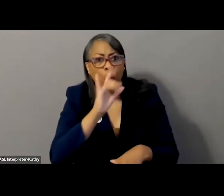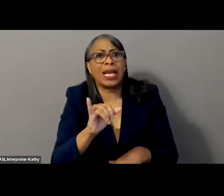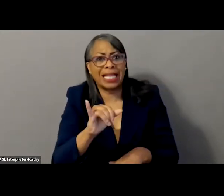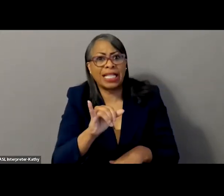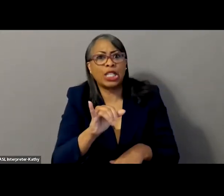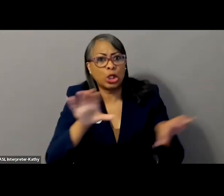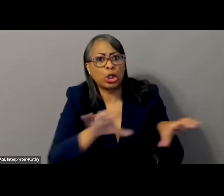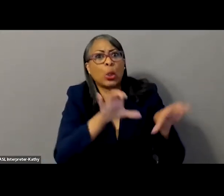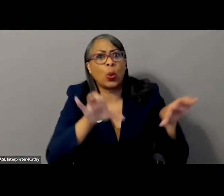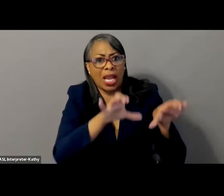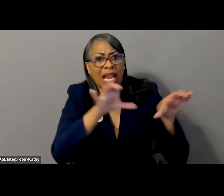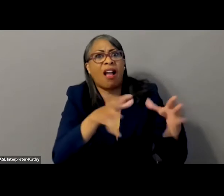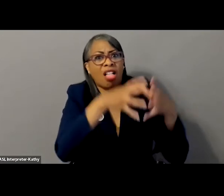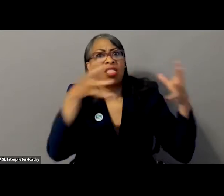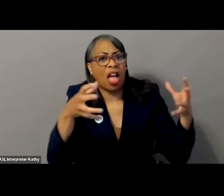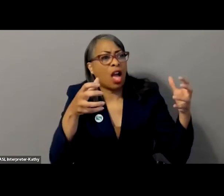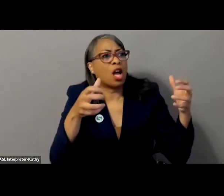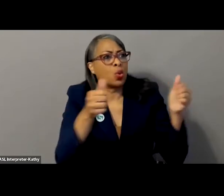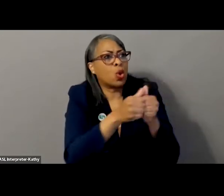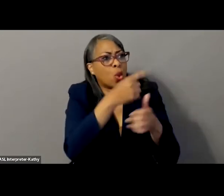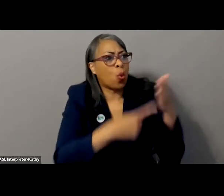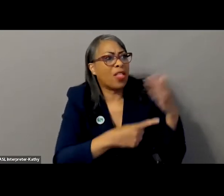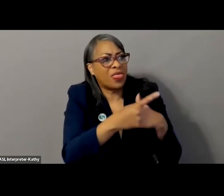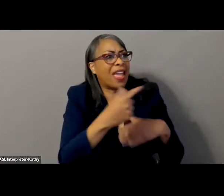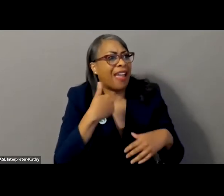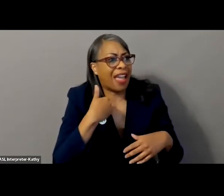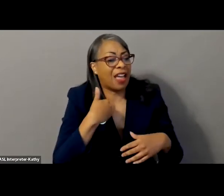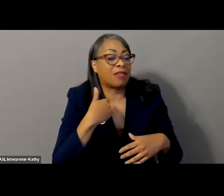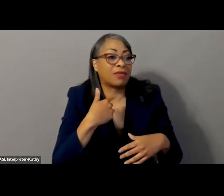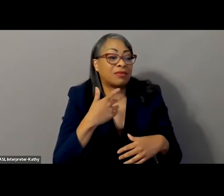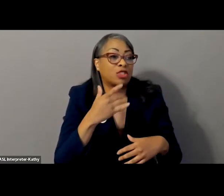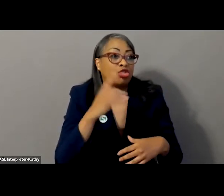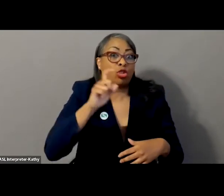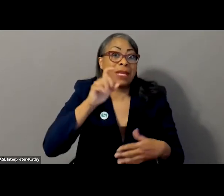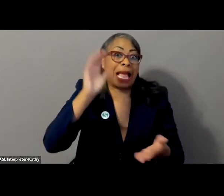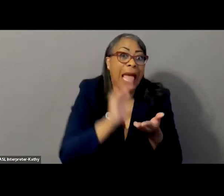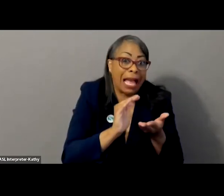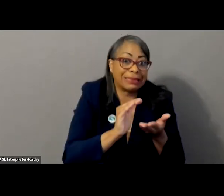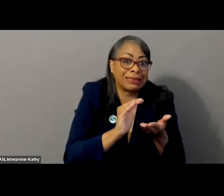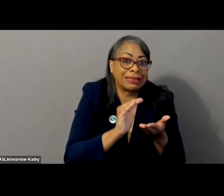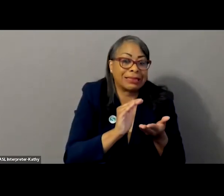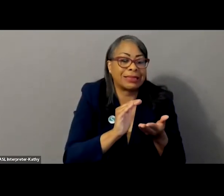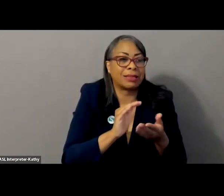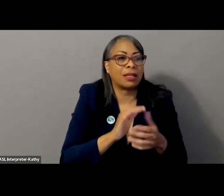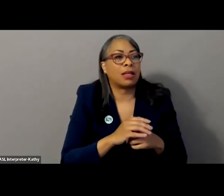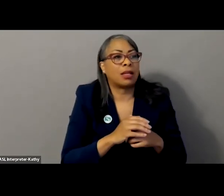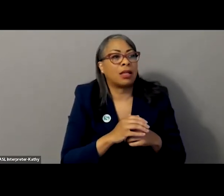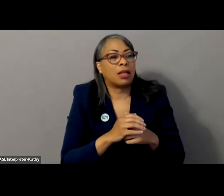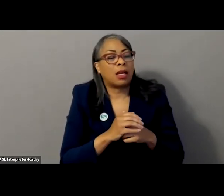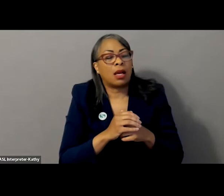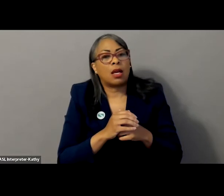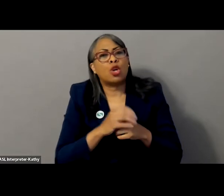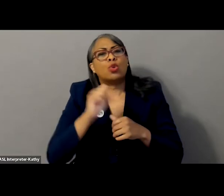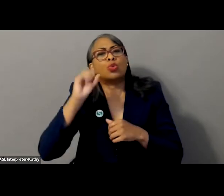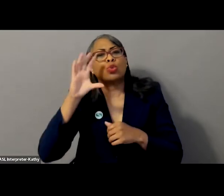quite a lot with what they've got, which is less than they ought to have. So the vision that